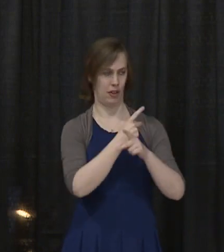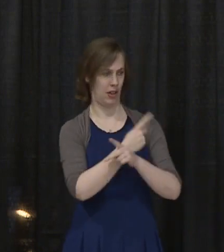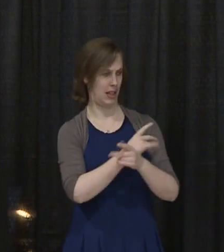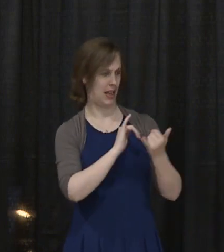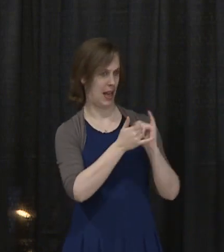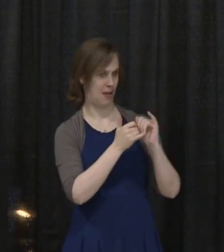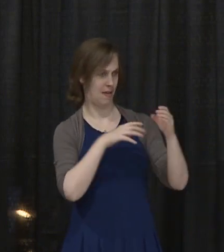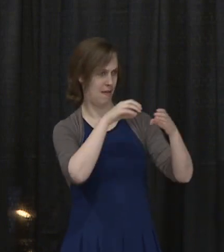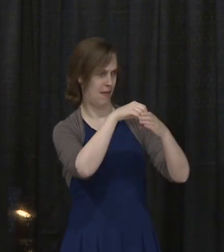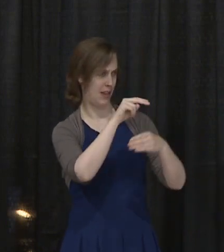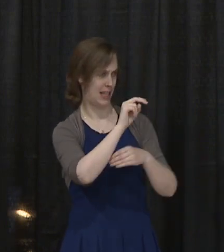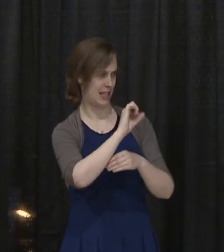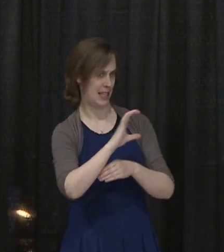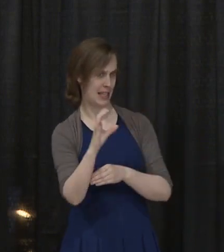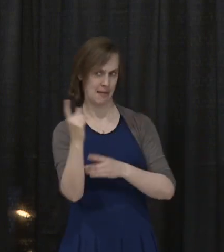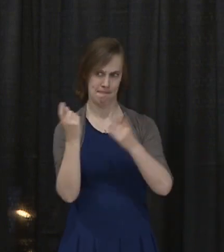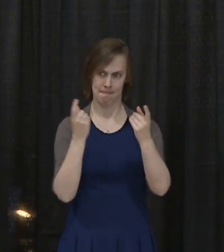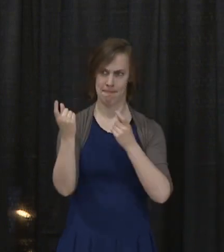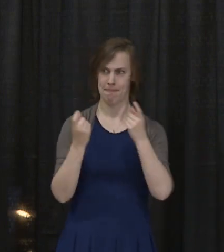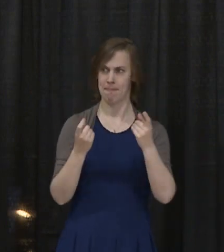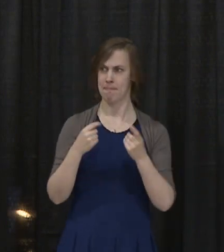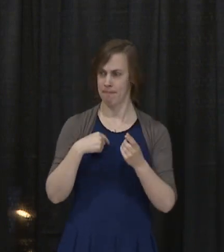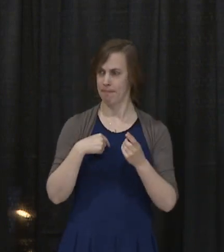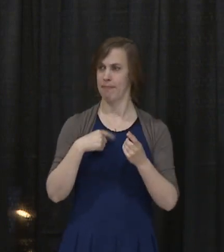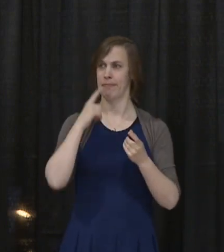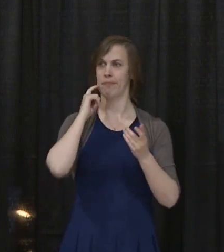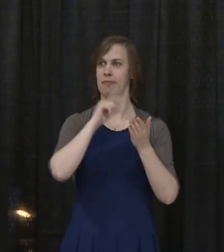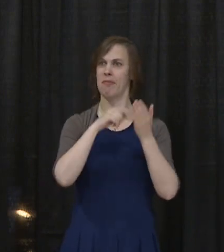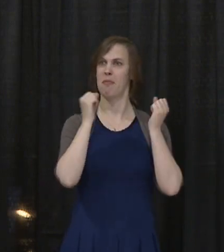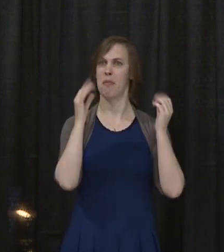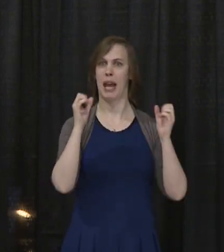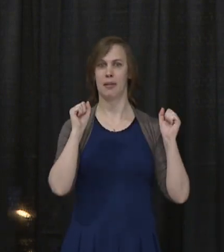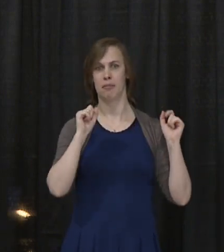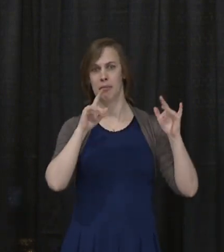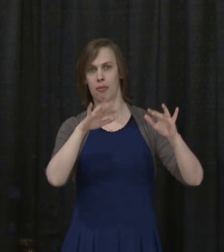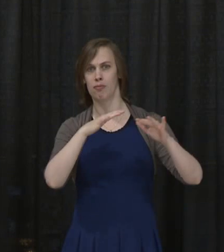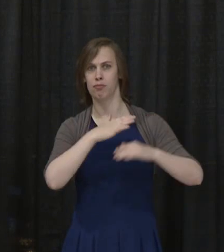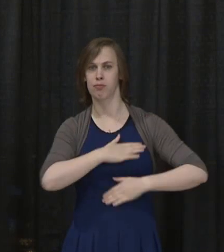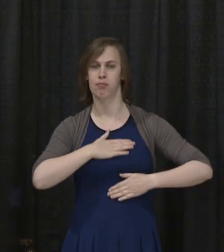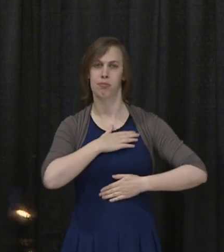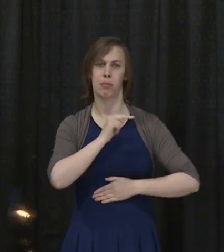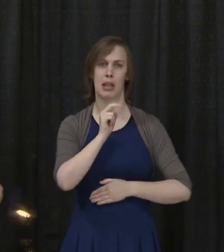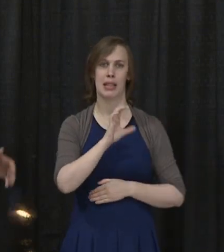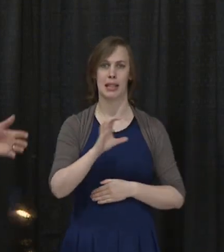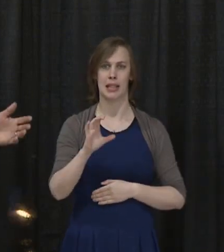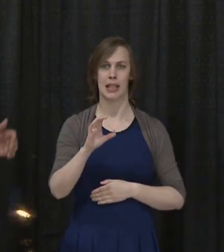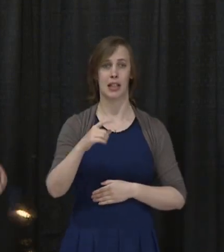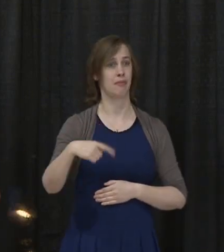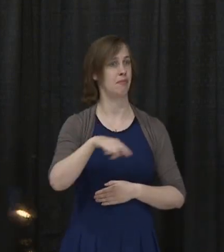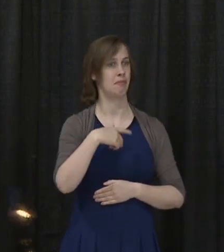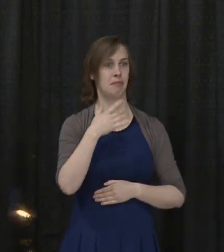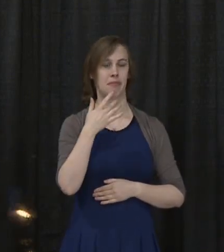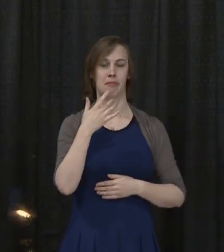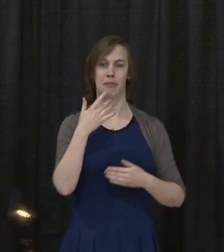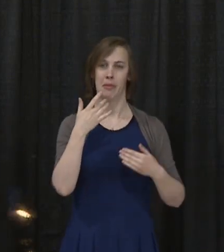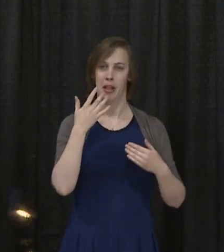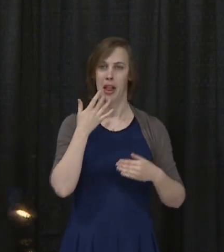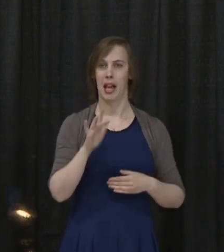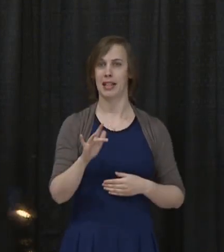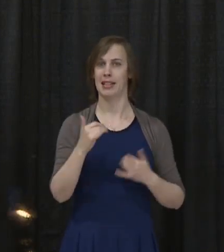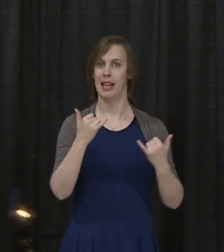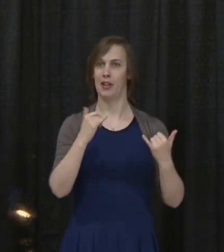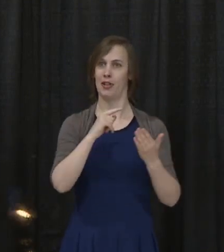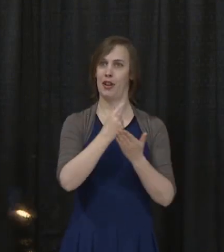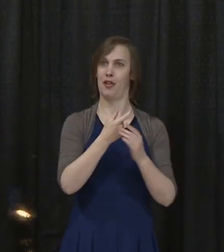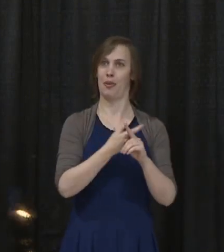here as graduates now and to beginning embarking a new career, and we're privileged to have this institution, I believe, in